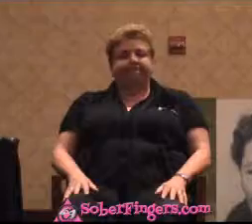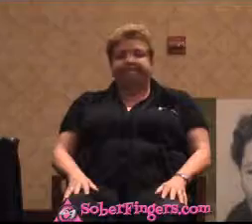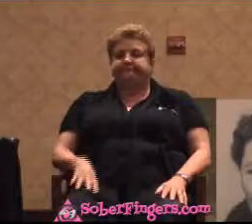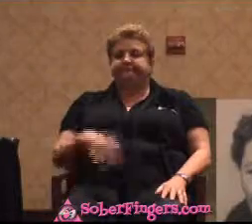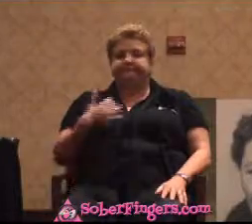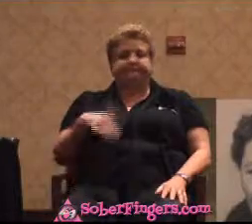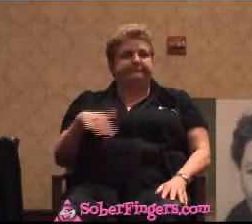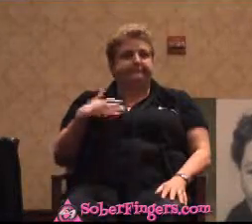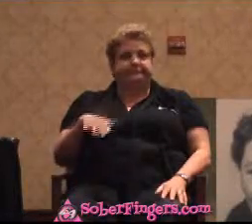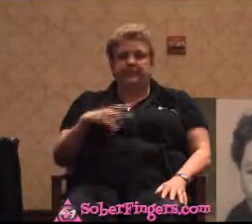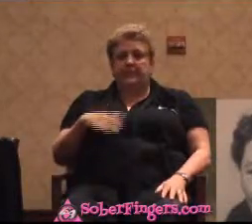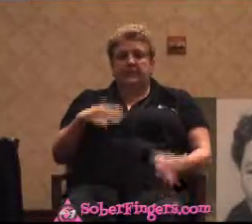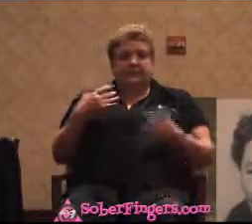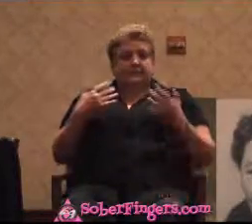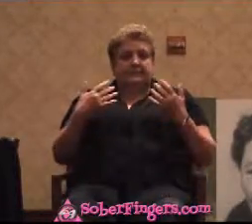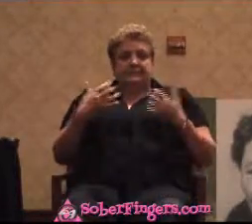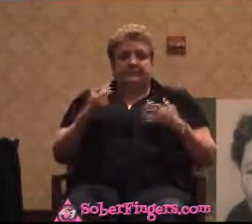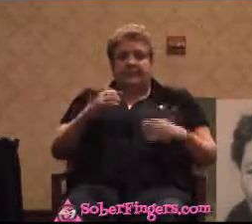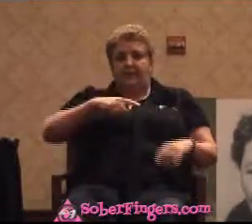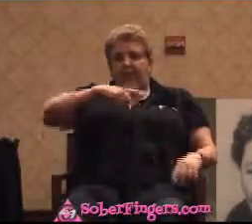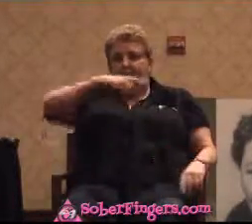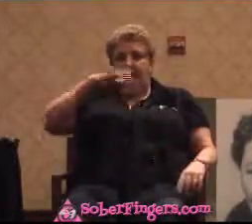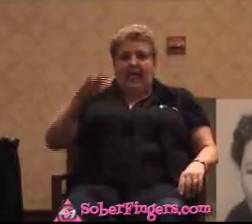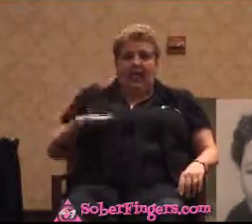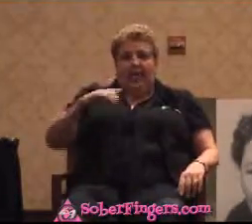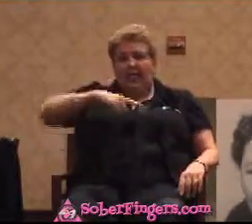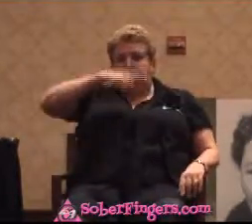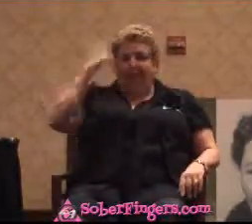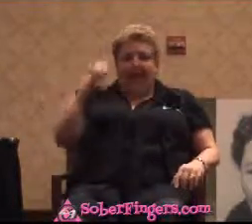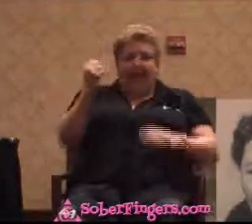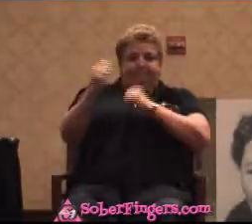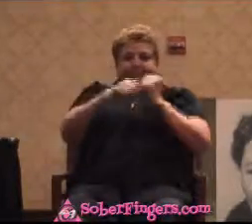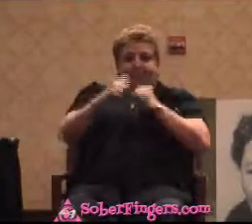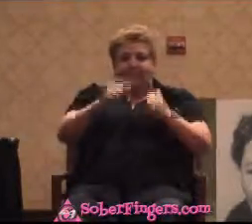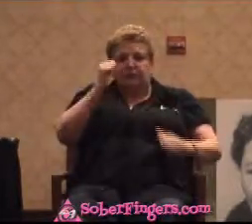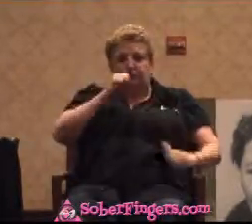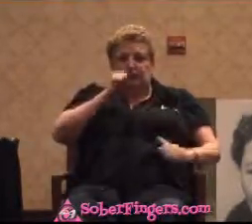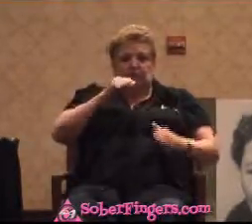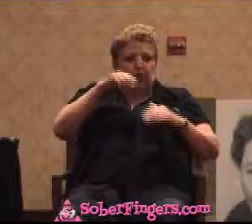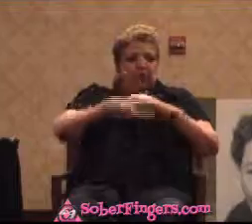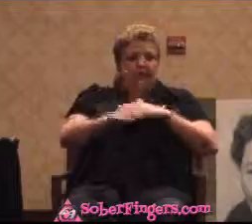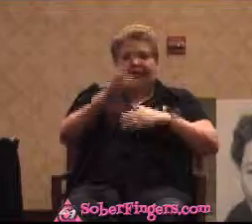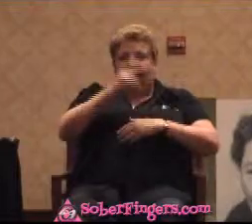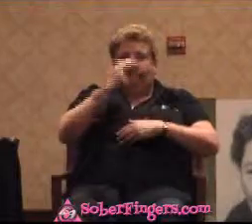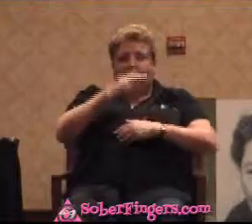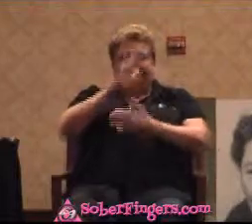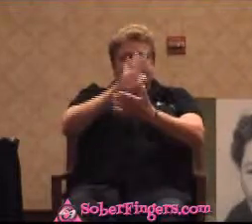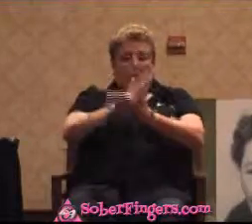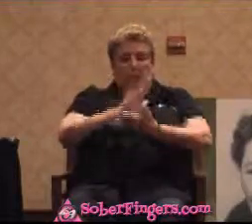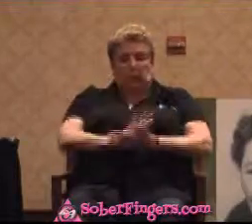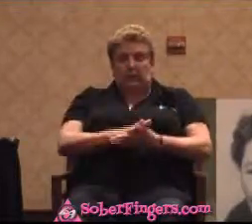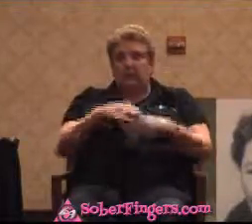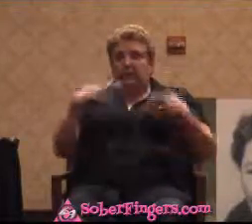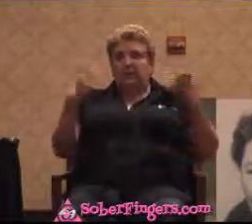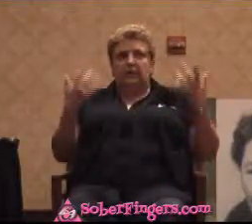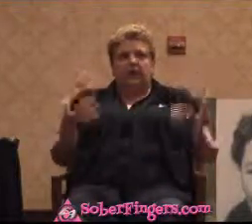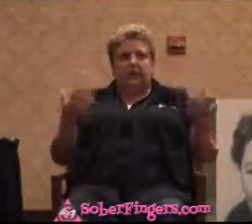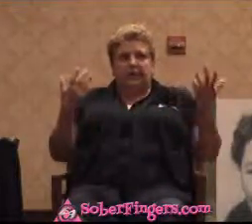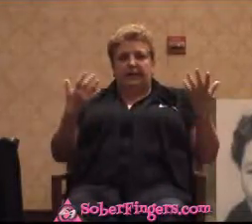so now I'm a little black Baptist girl at the Catholic school, and and they're sending me to mass